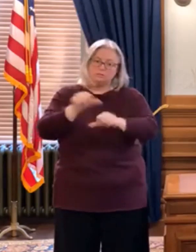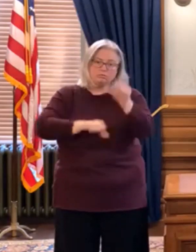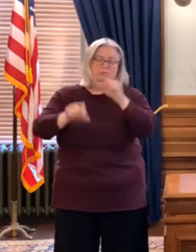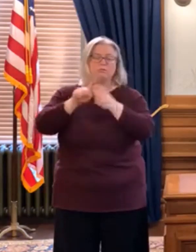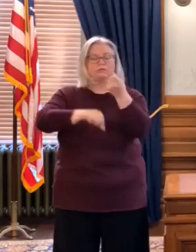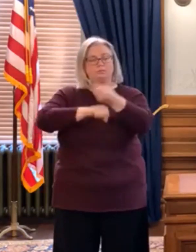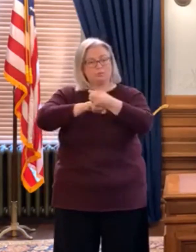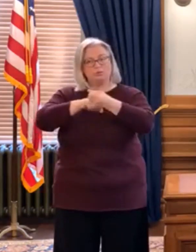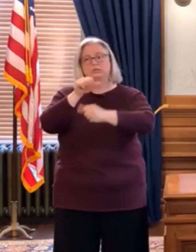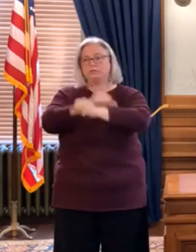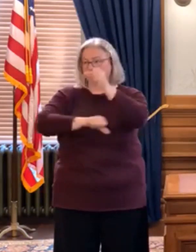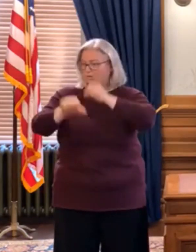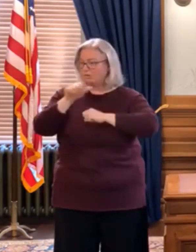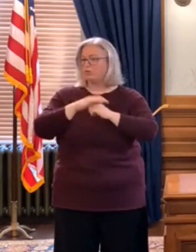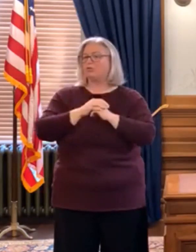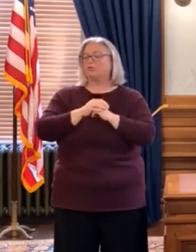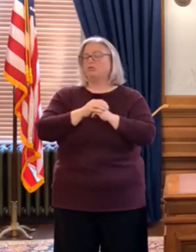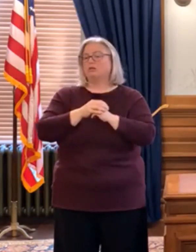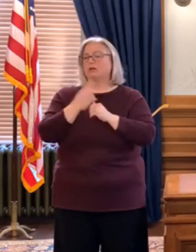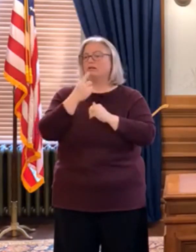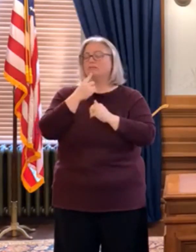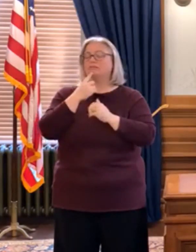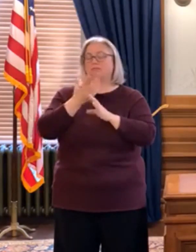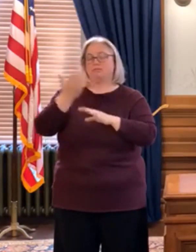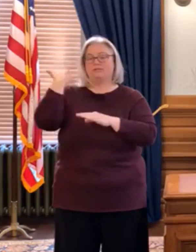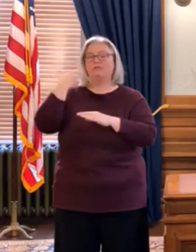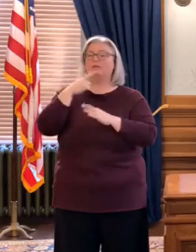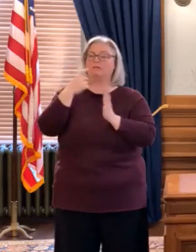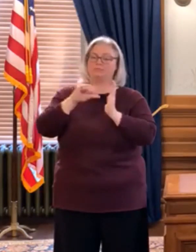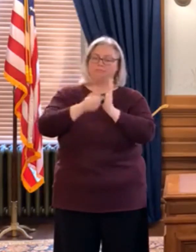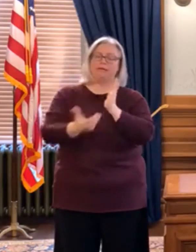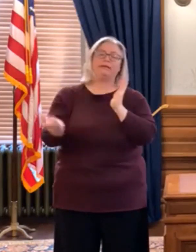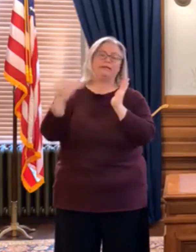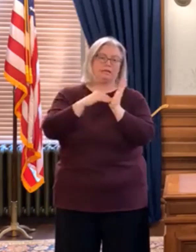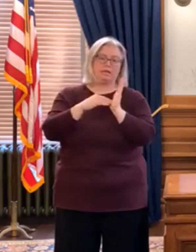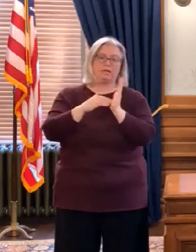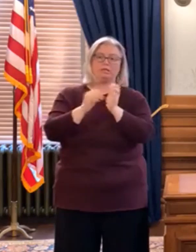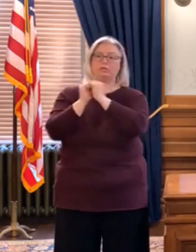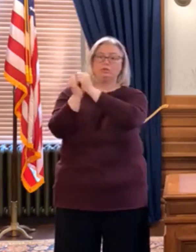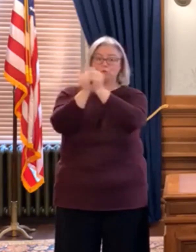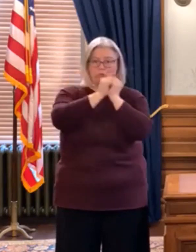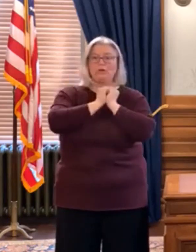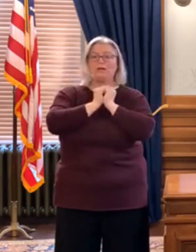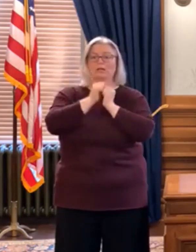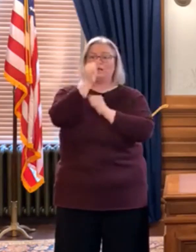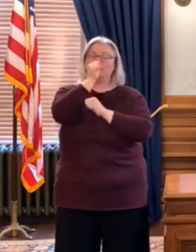one another, and as I've said before, and I'll say it again, together we'll get through this.